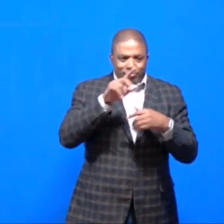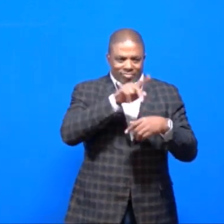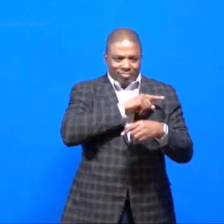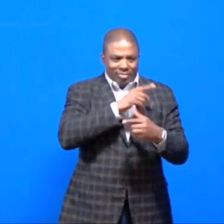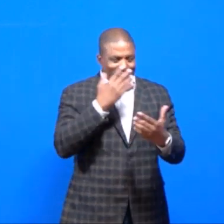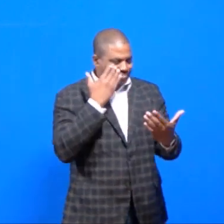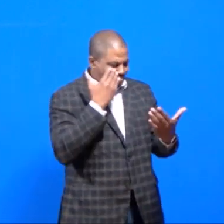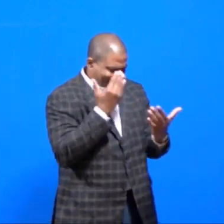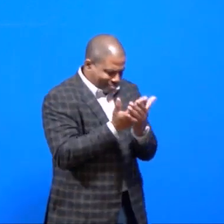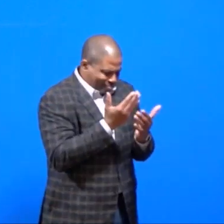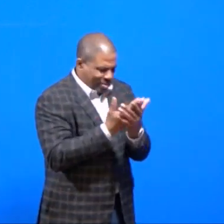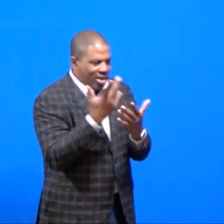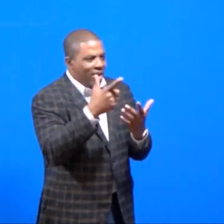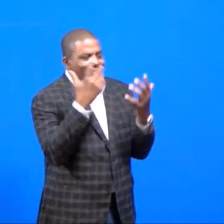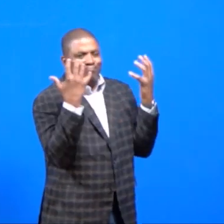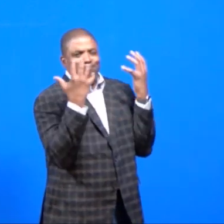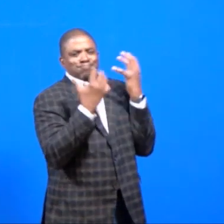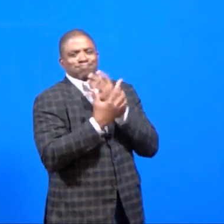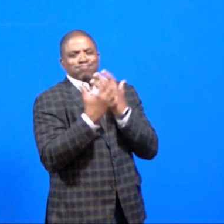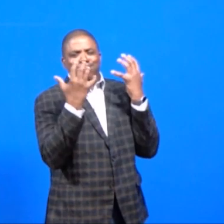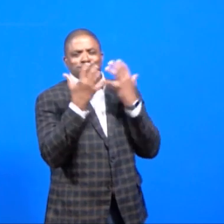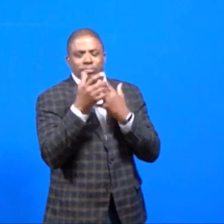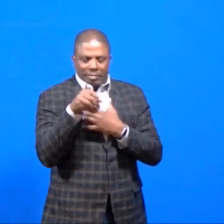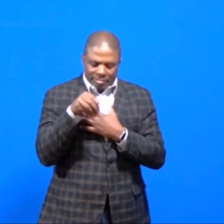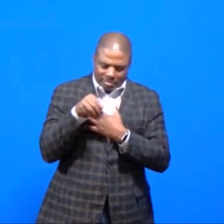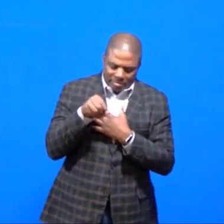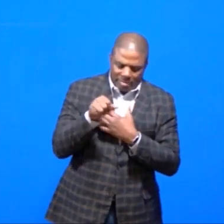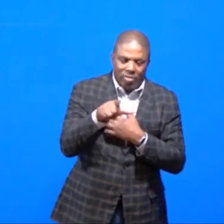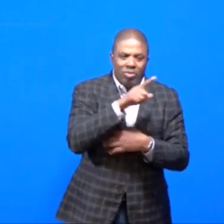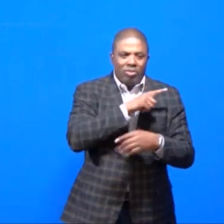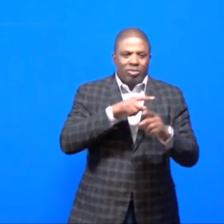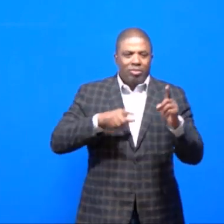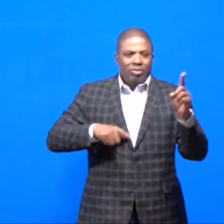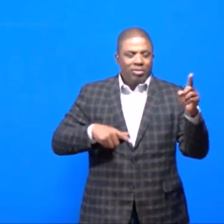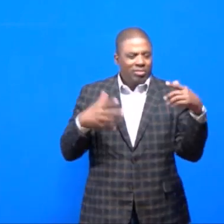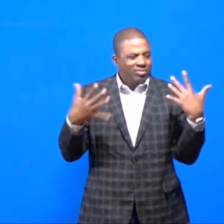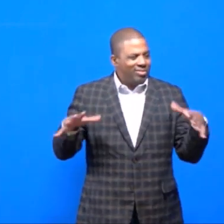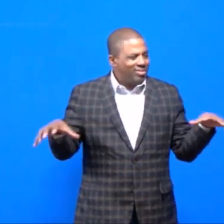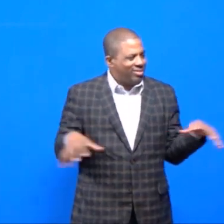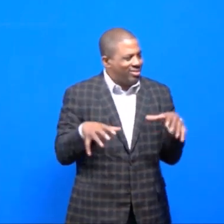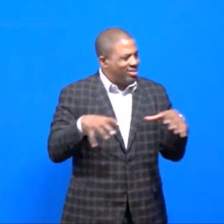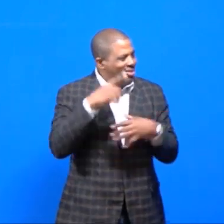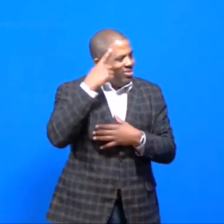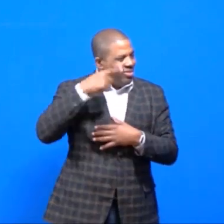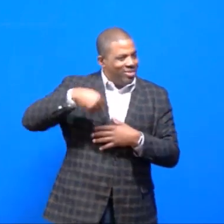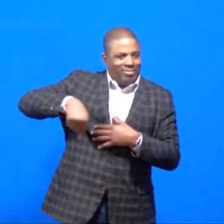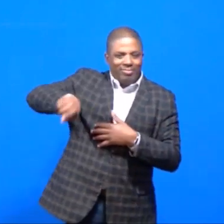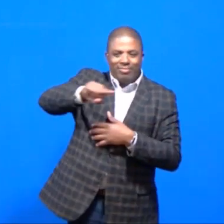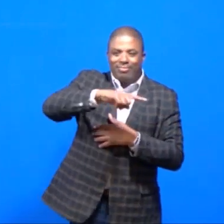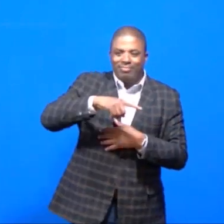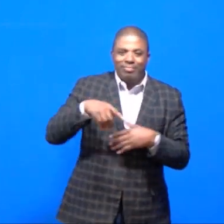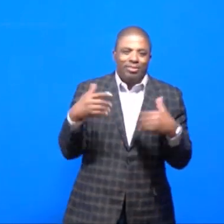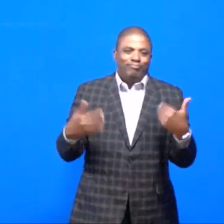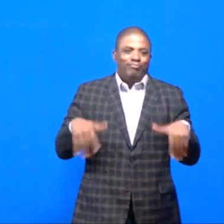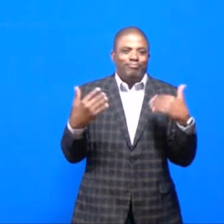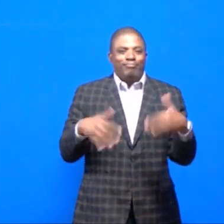men who had personally witnessed the amazing deeds of the Lord, the amazing